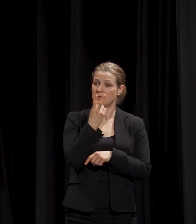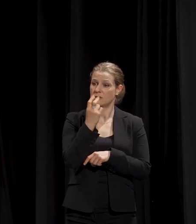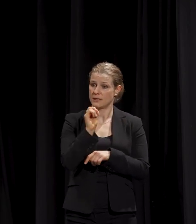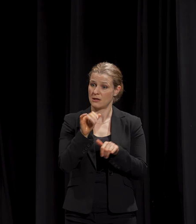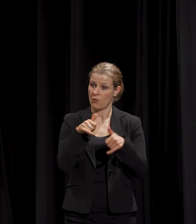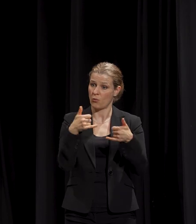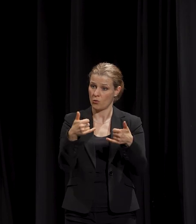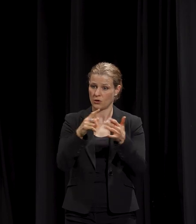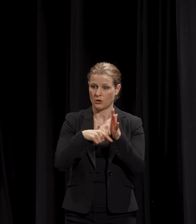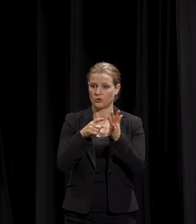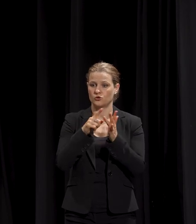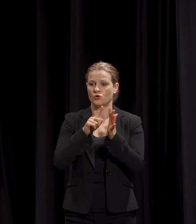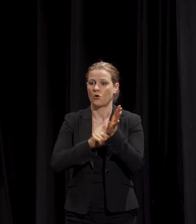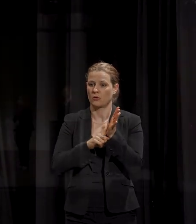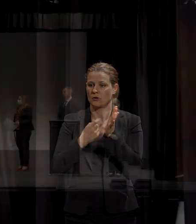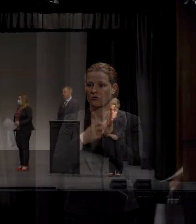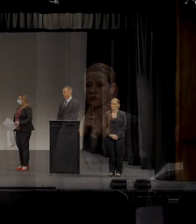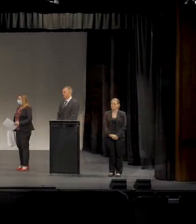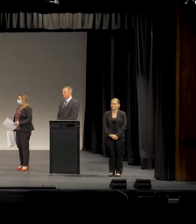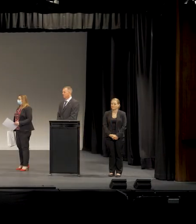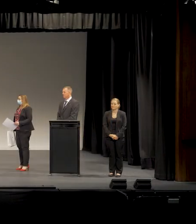Award to Joel Rippon.